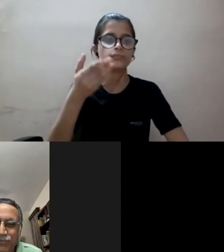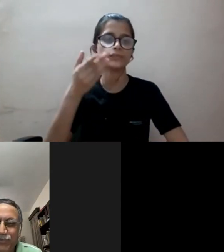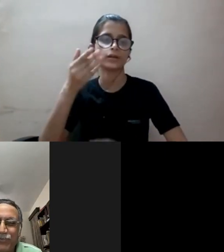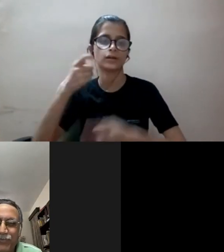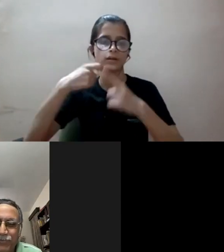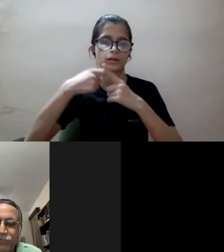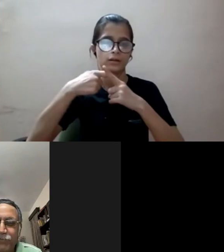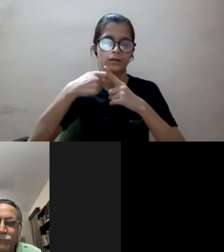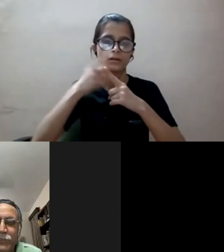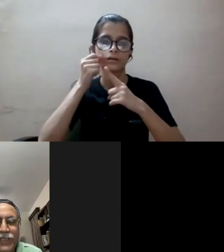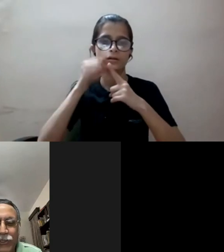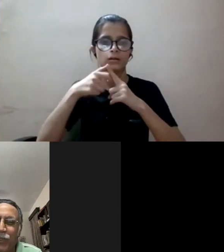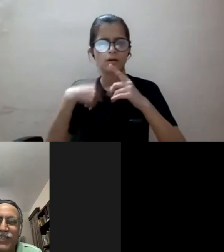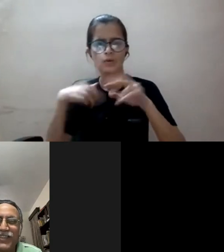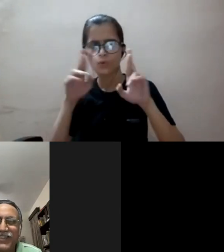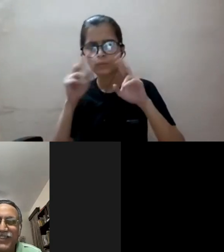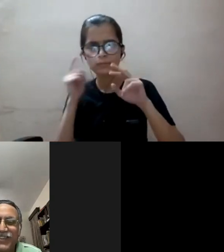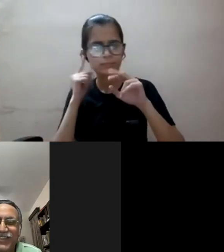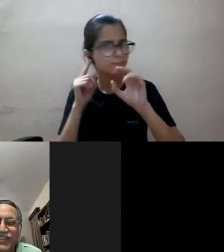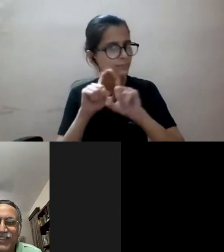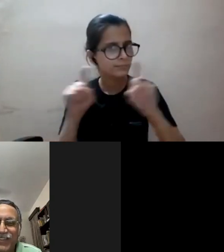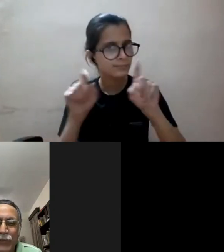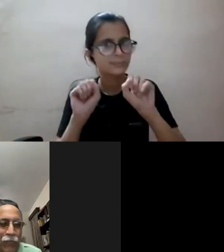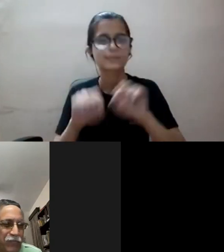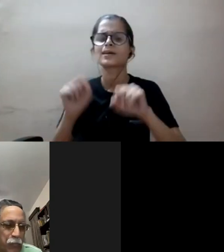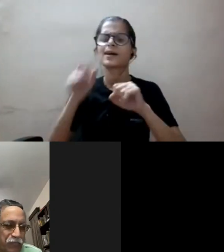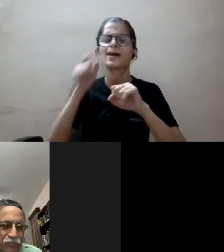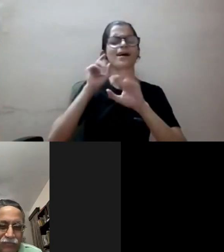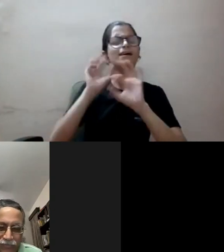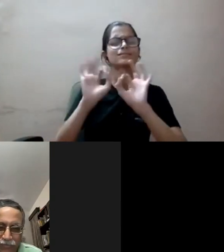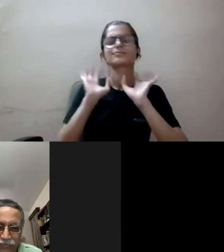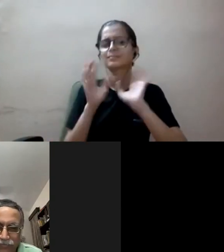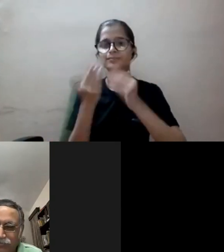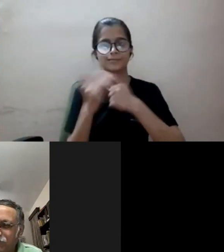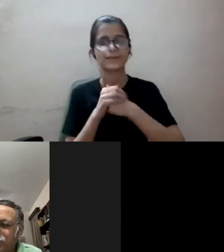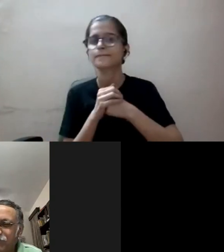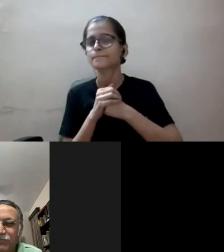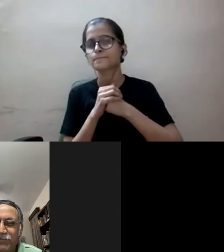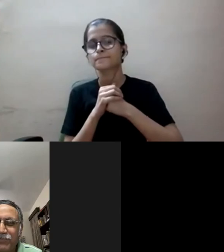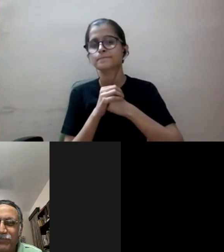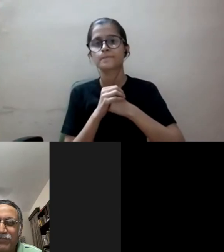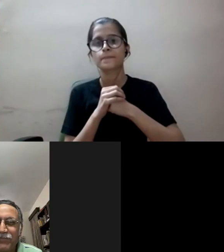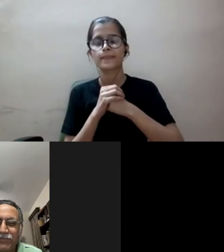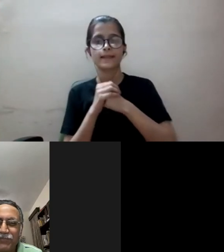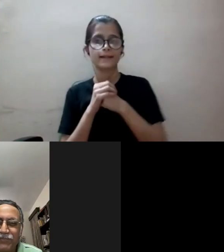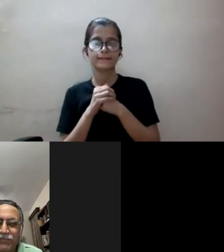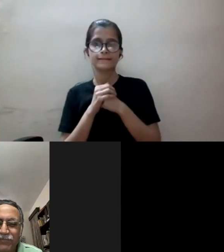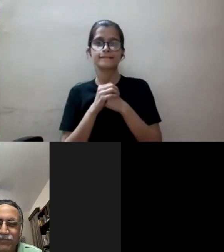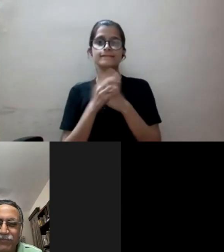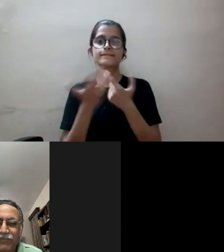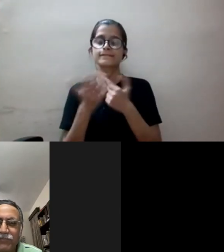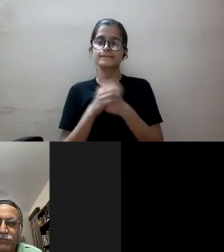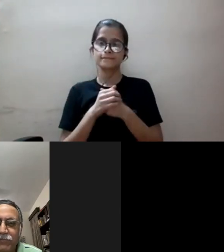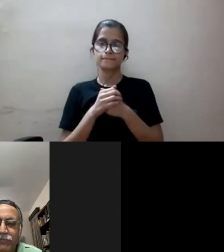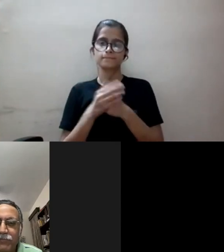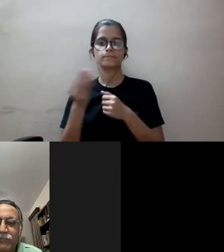I hope I'm audible. Yes, you are. Yes, I can hear you. Yeah. So just a